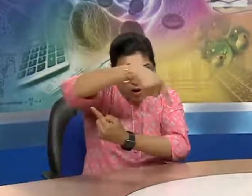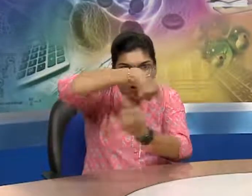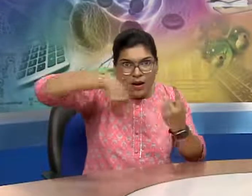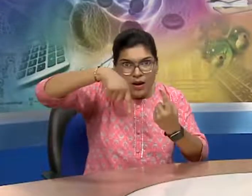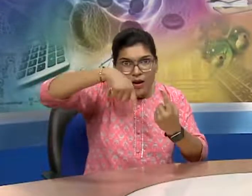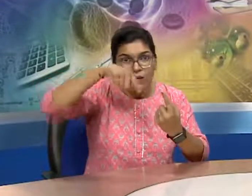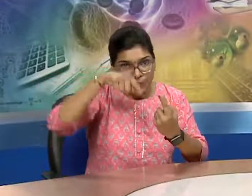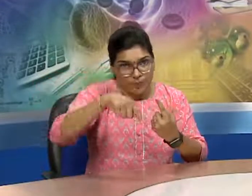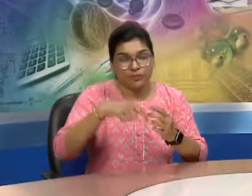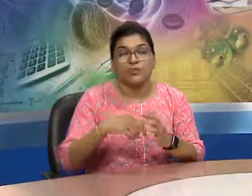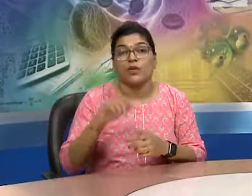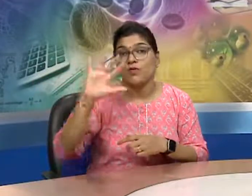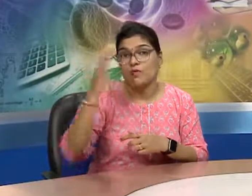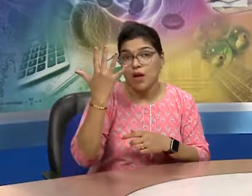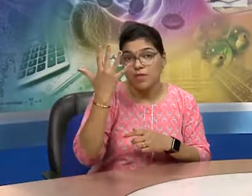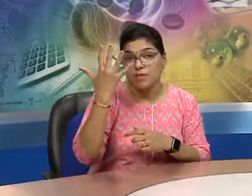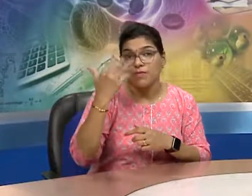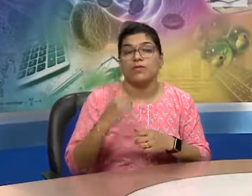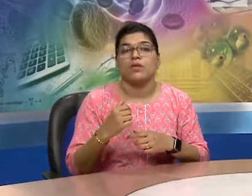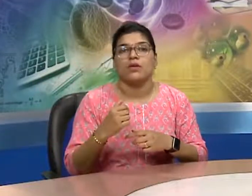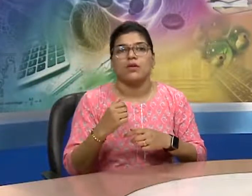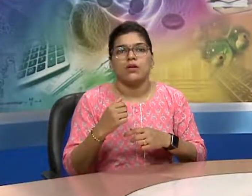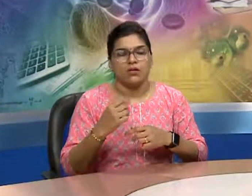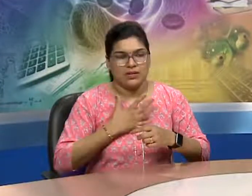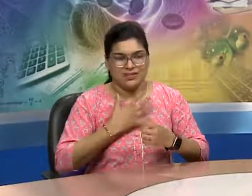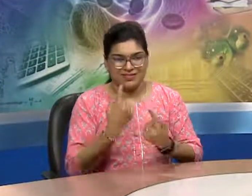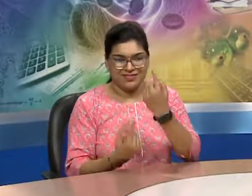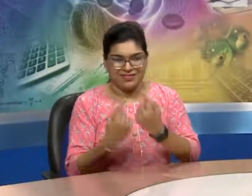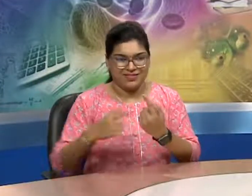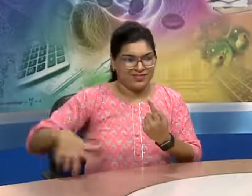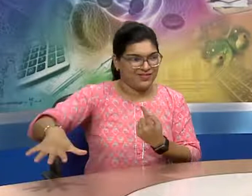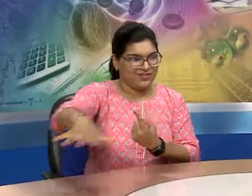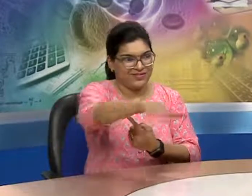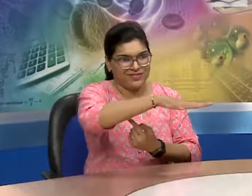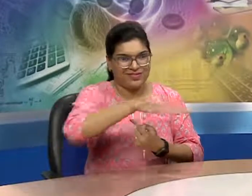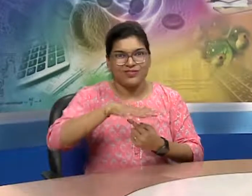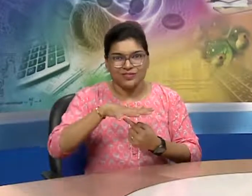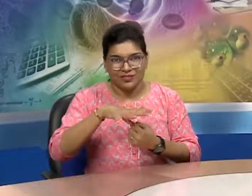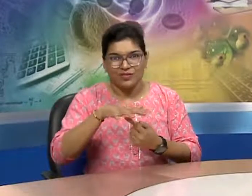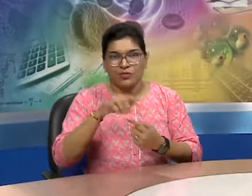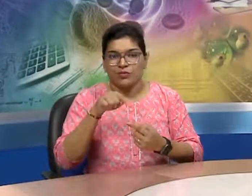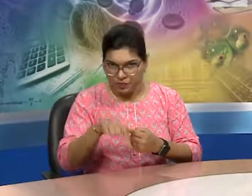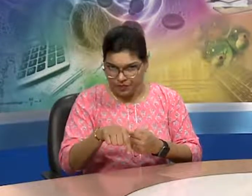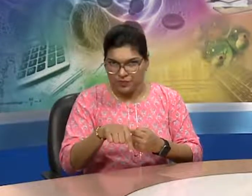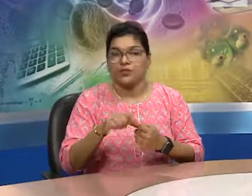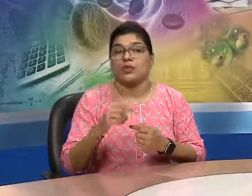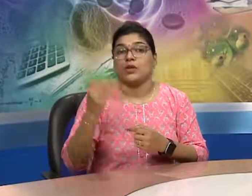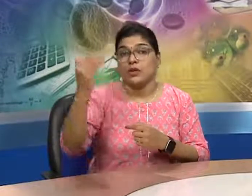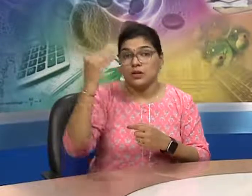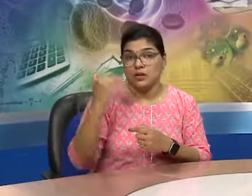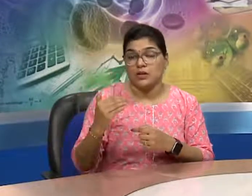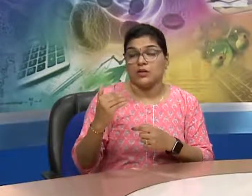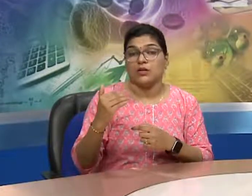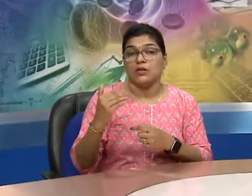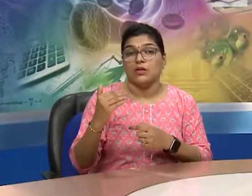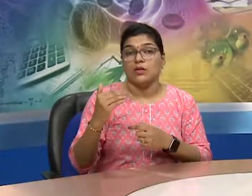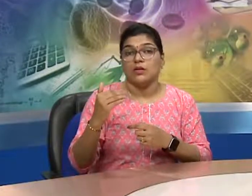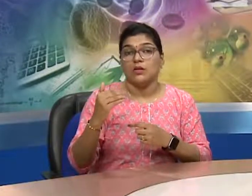here D, which is known as ecosystem. Fifth level is E, which is